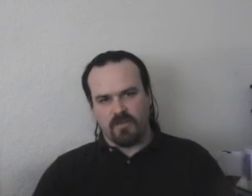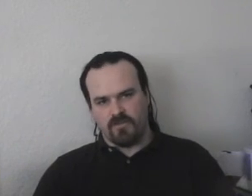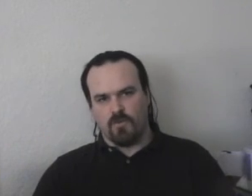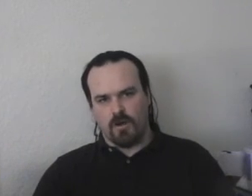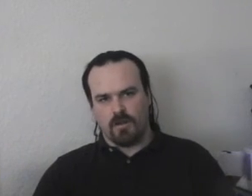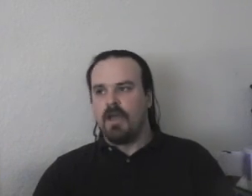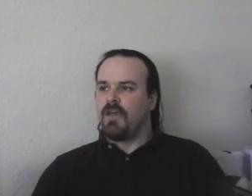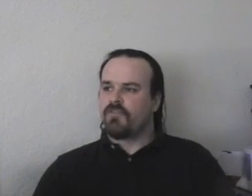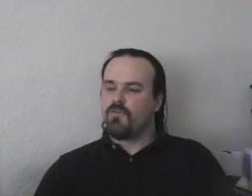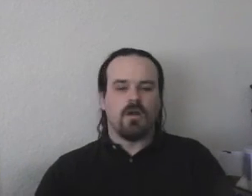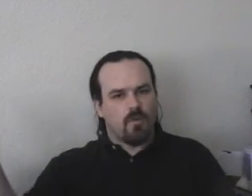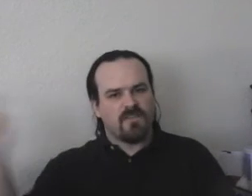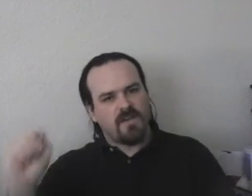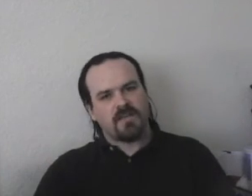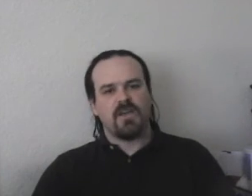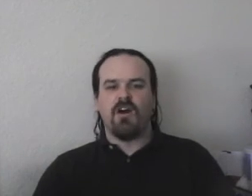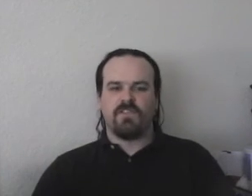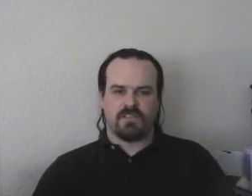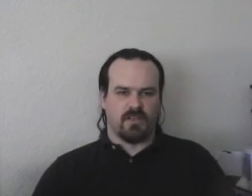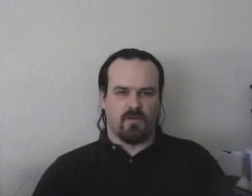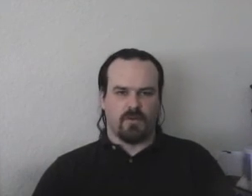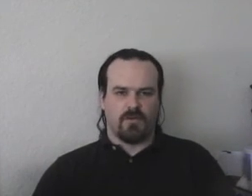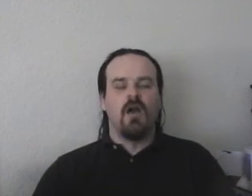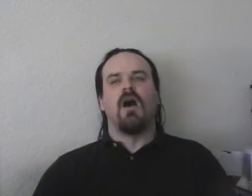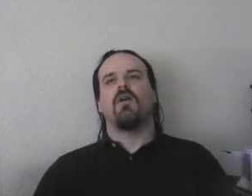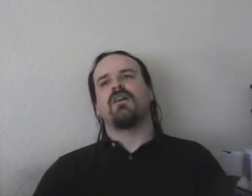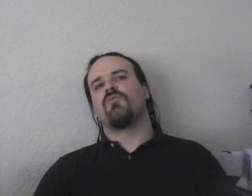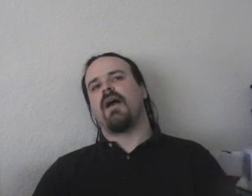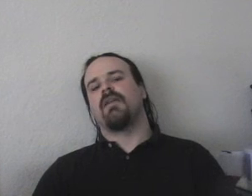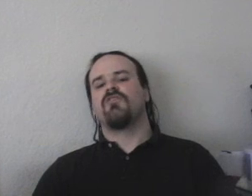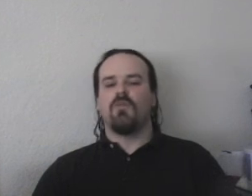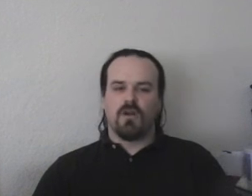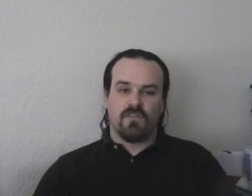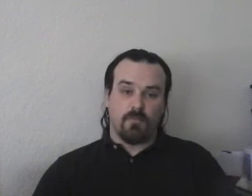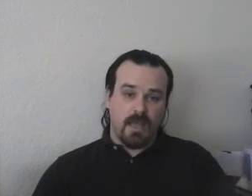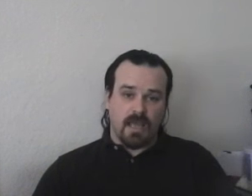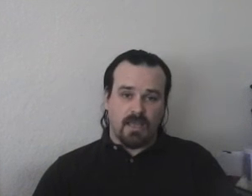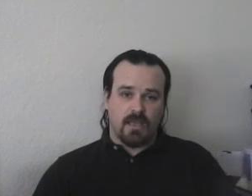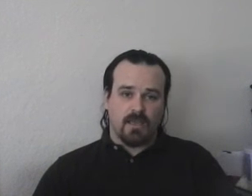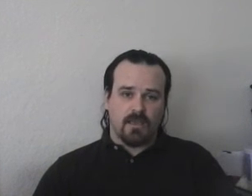there's no work? If there's no work, why the fuck is the office still open? Oh, that's right, there's no work for me.